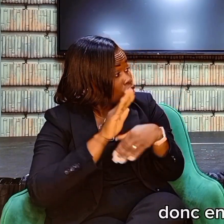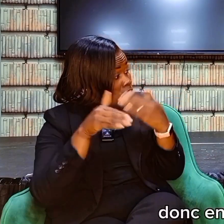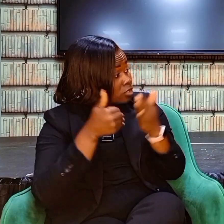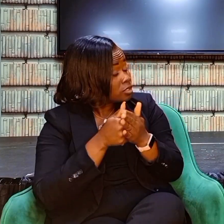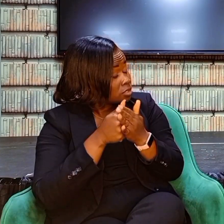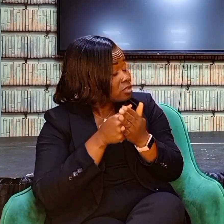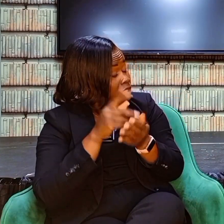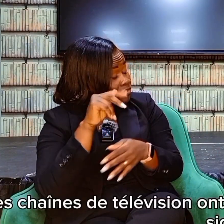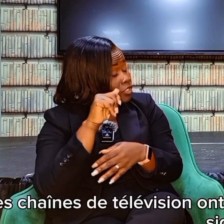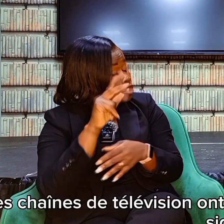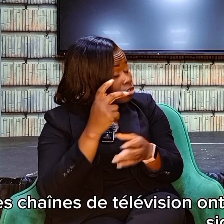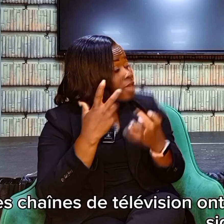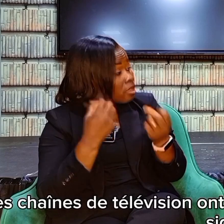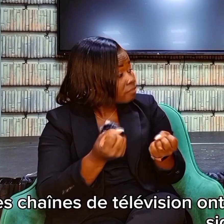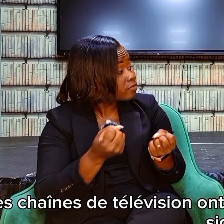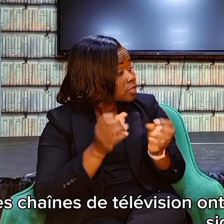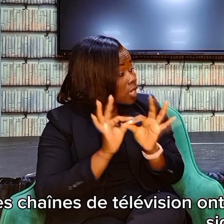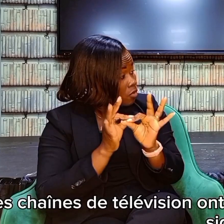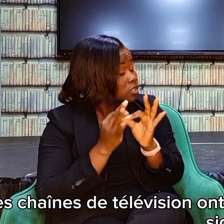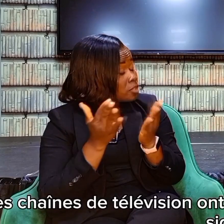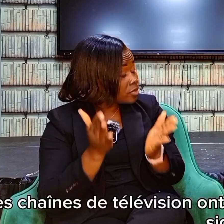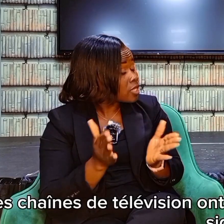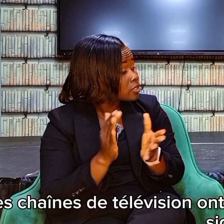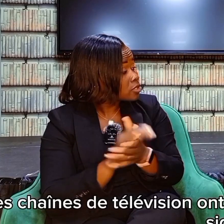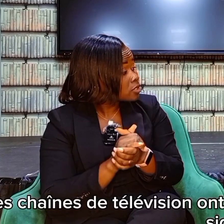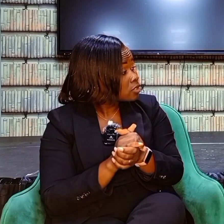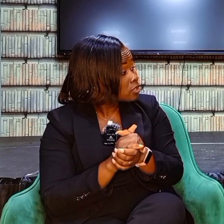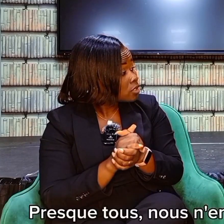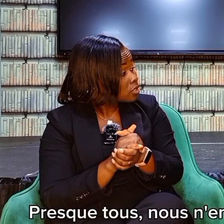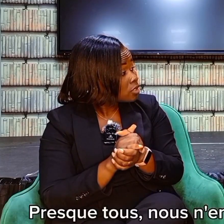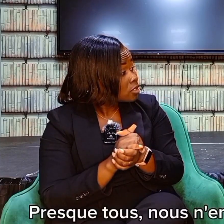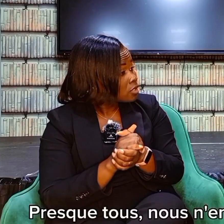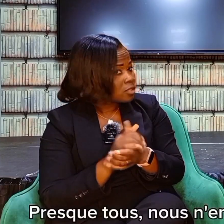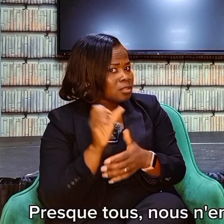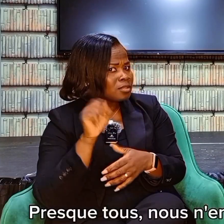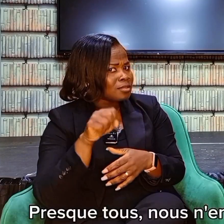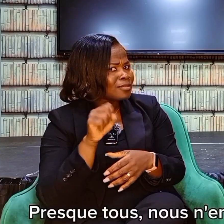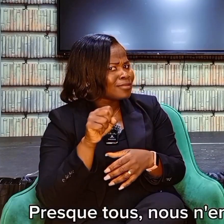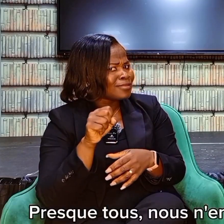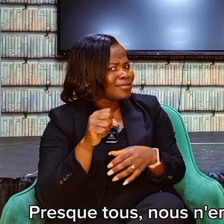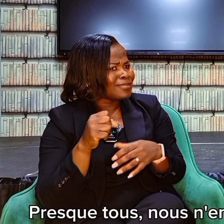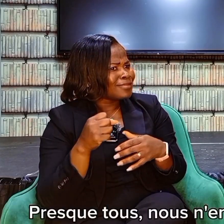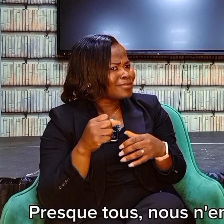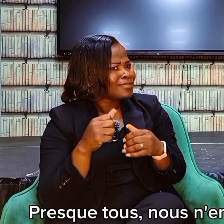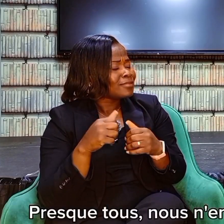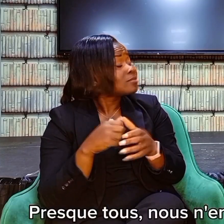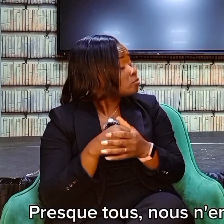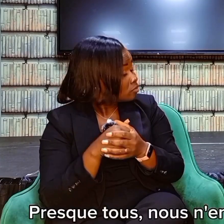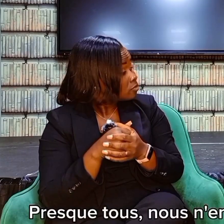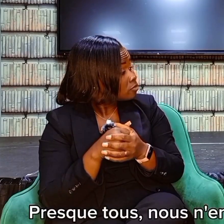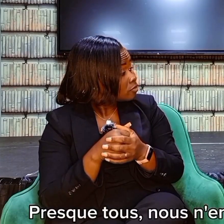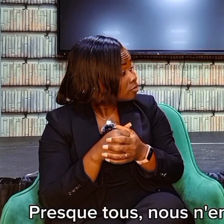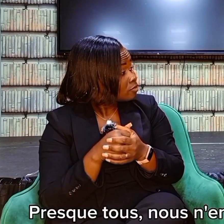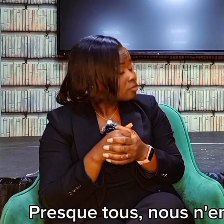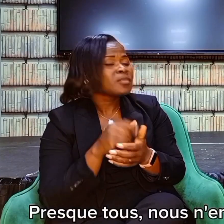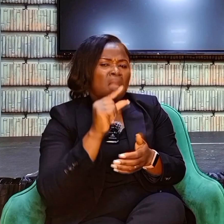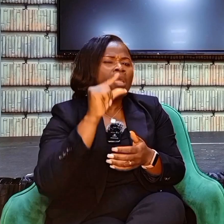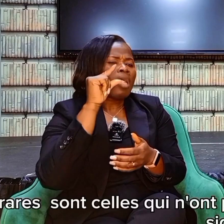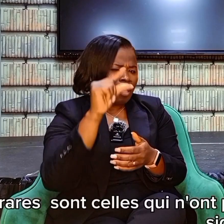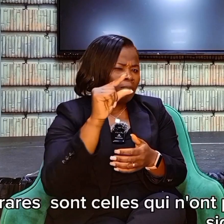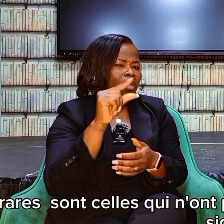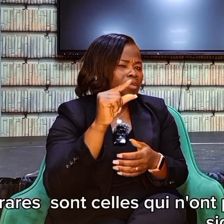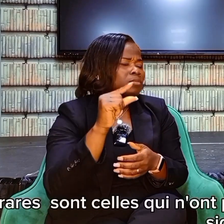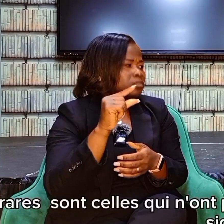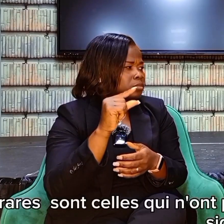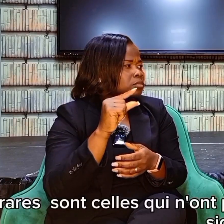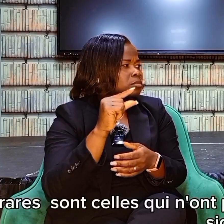Uganda, all TV stations have sign language interpreters. Almost all of them. We have just a few,